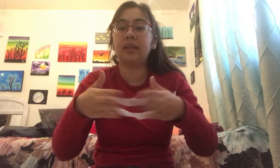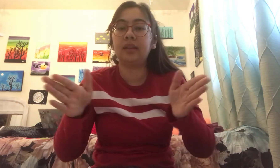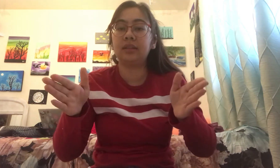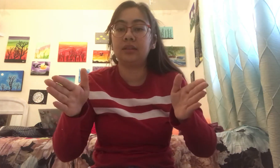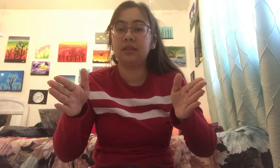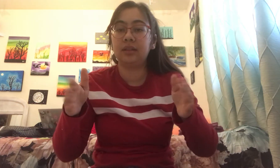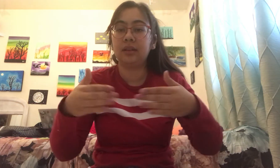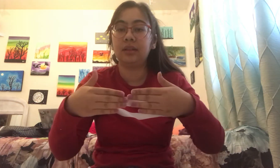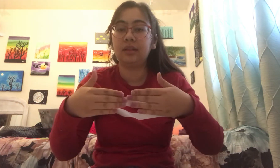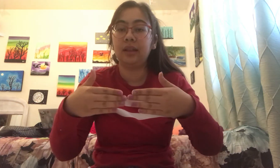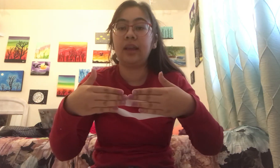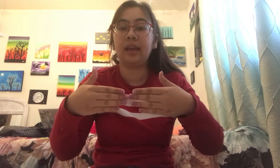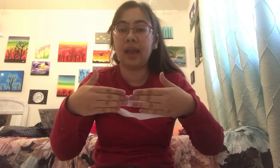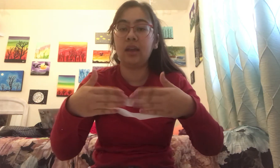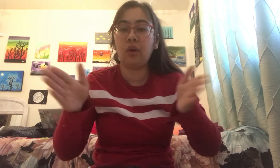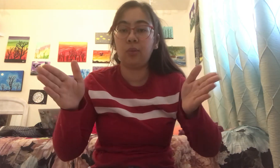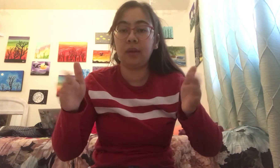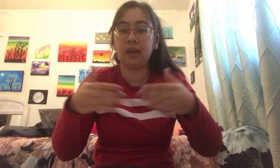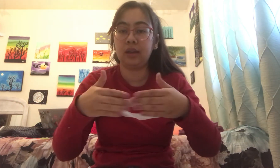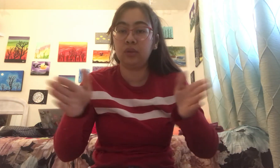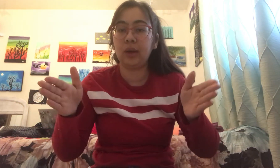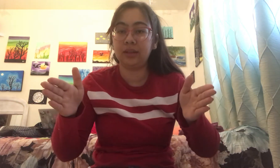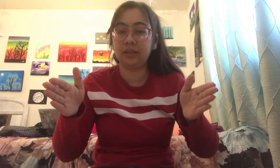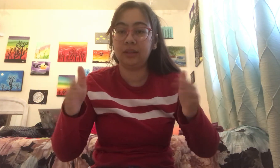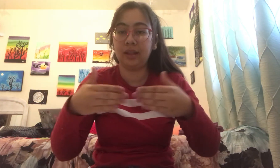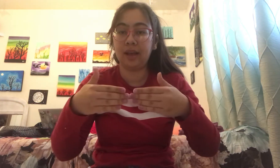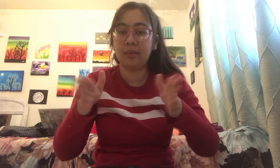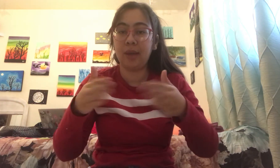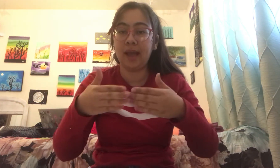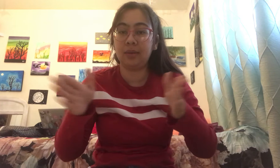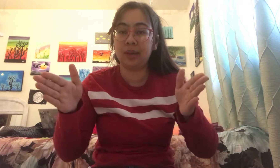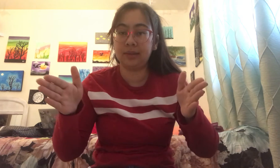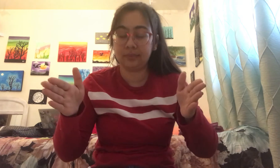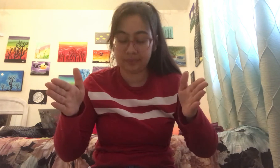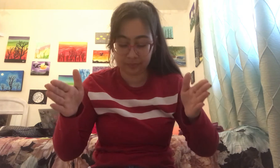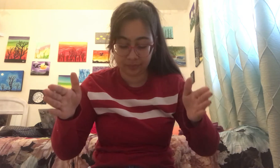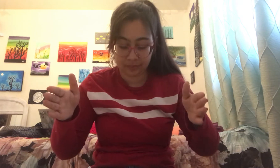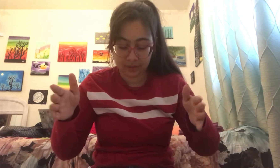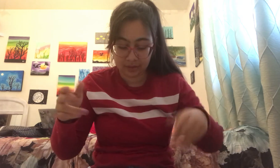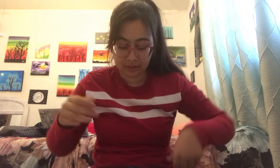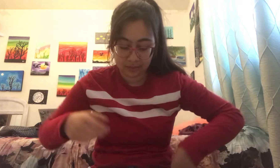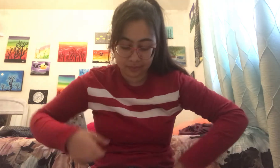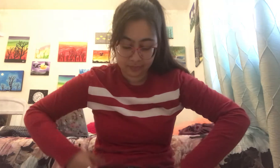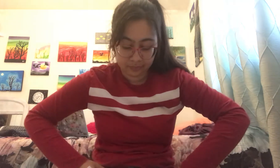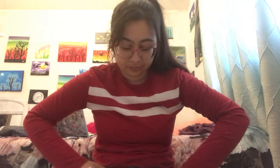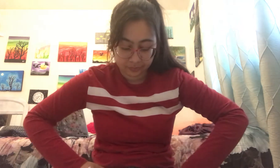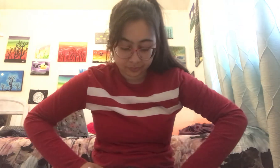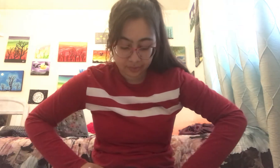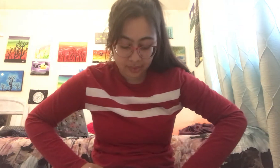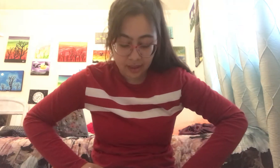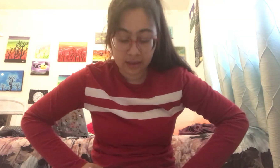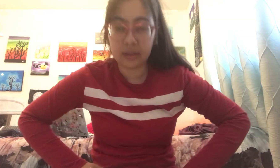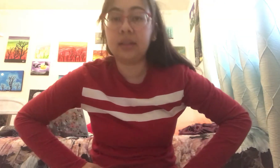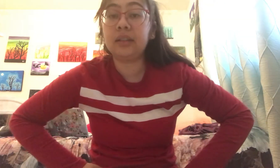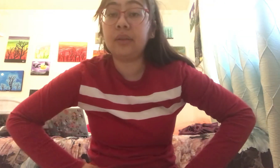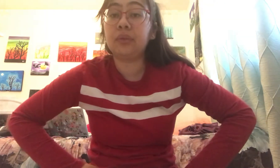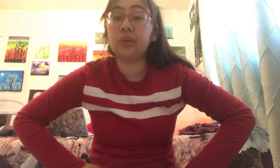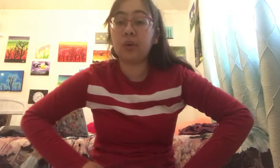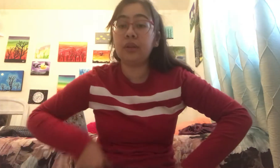this like a gate opening twice like that Panama and then the sign for North